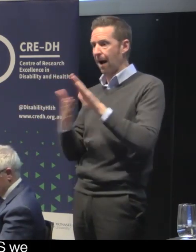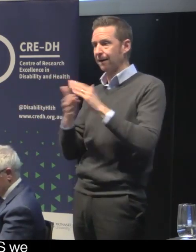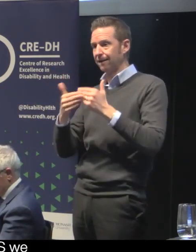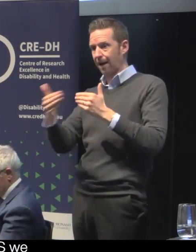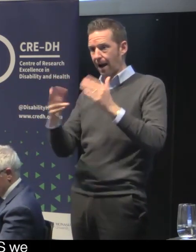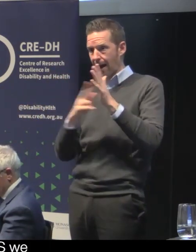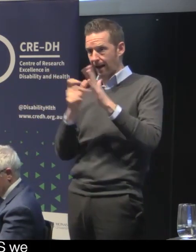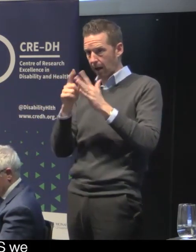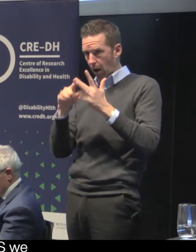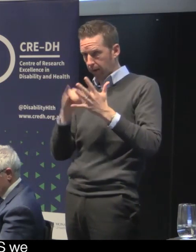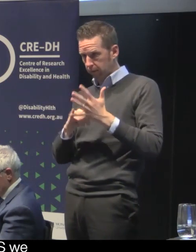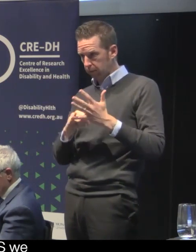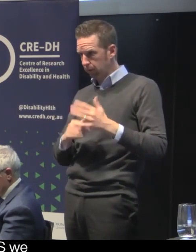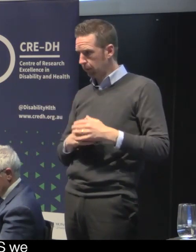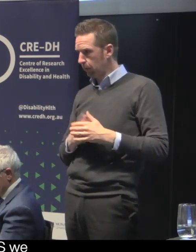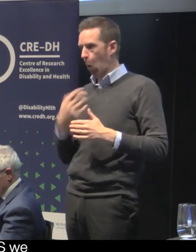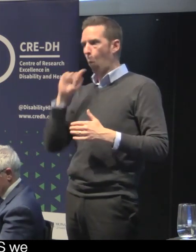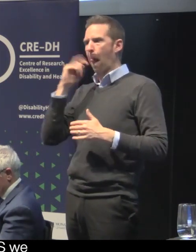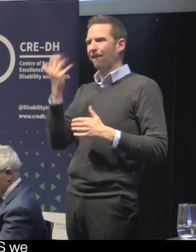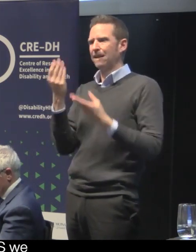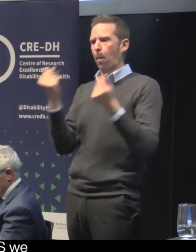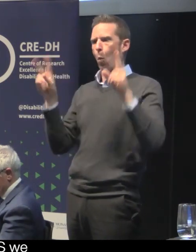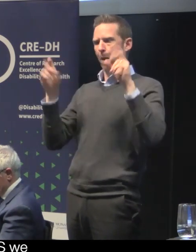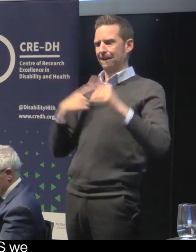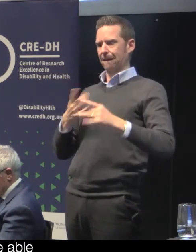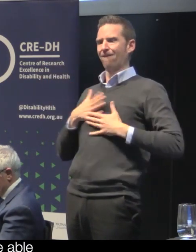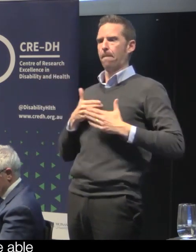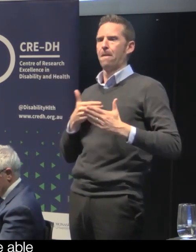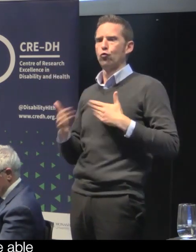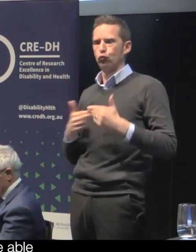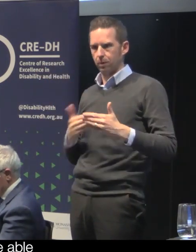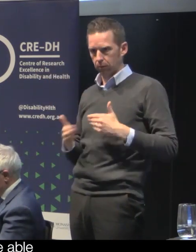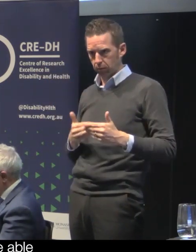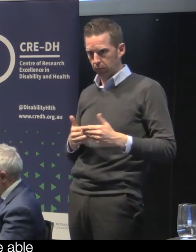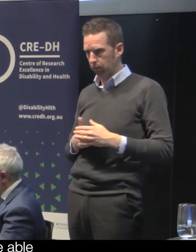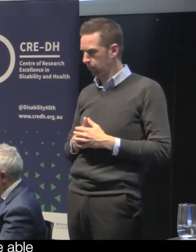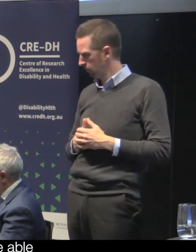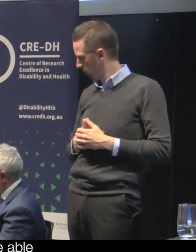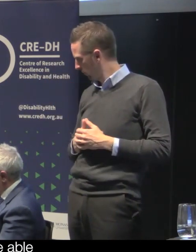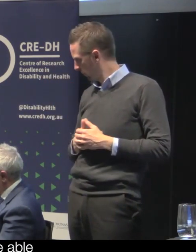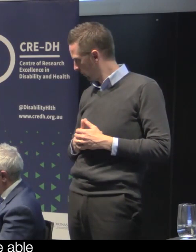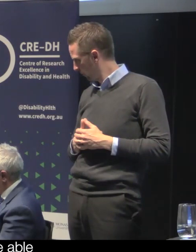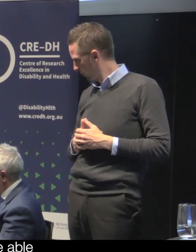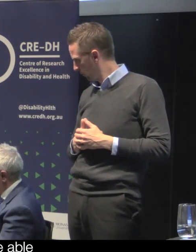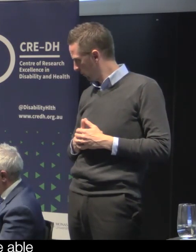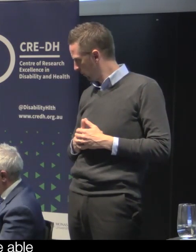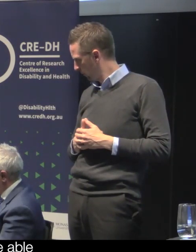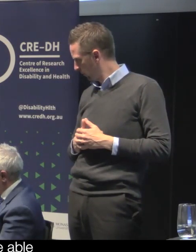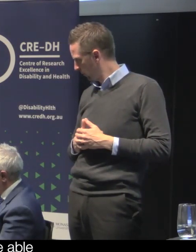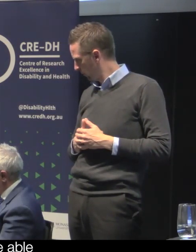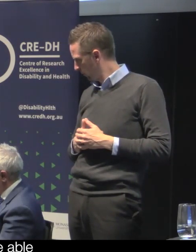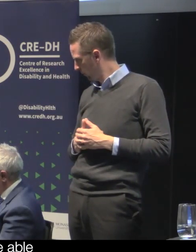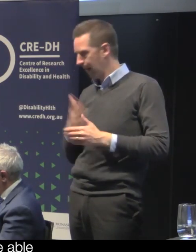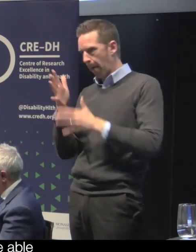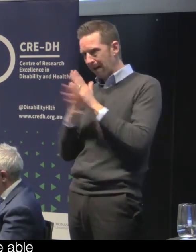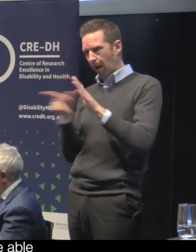have something called self-management. And effectively, self-management is the idea that you are able